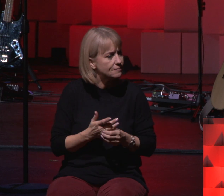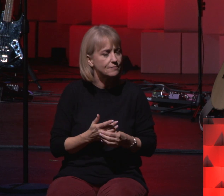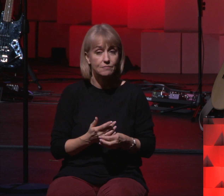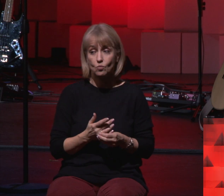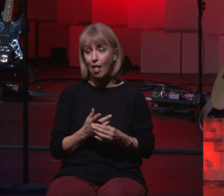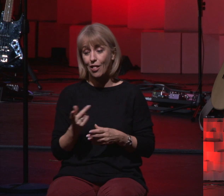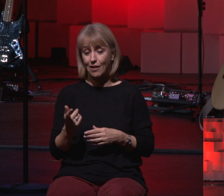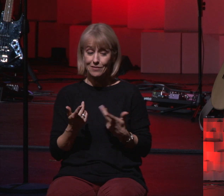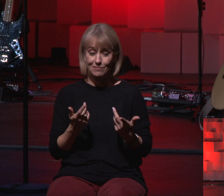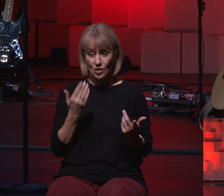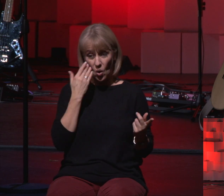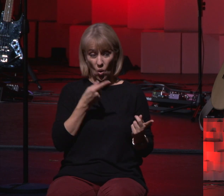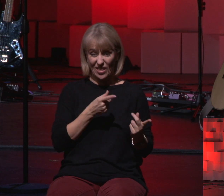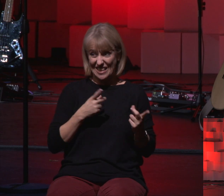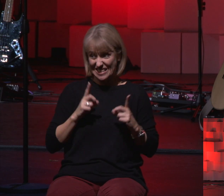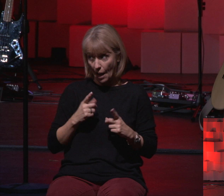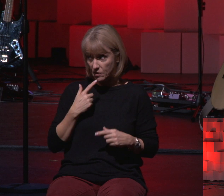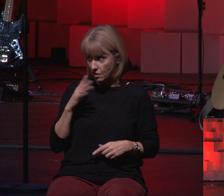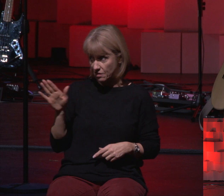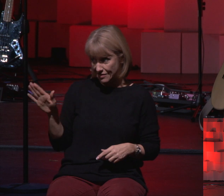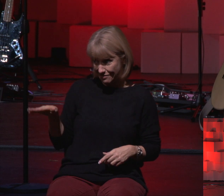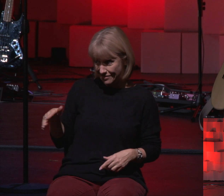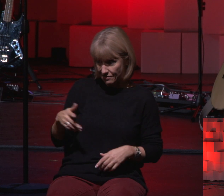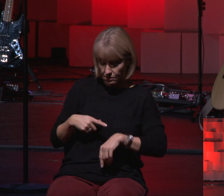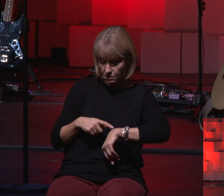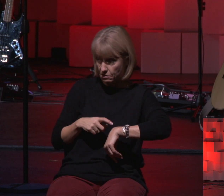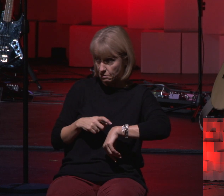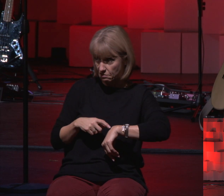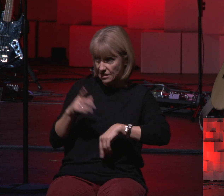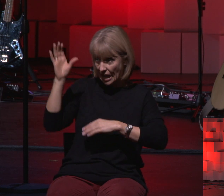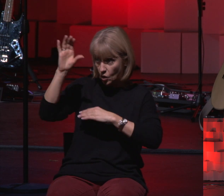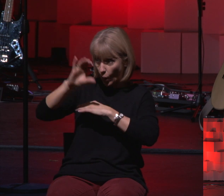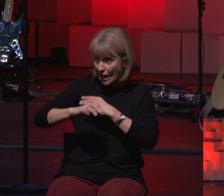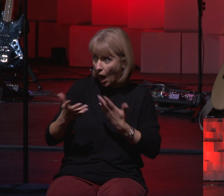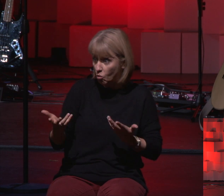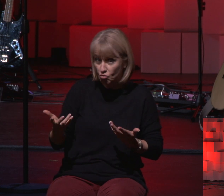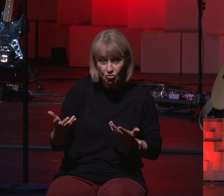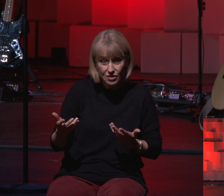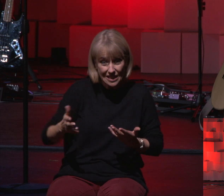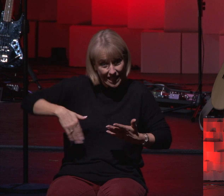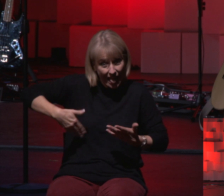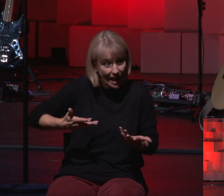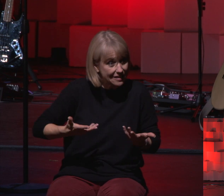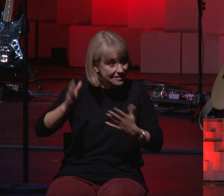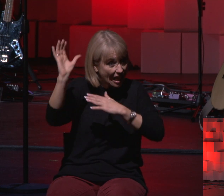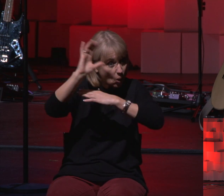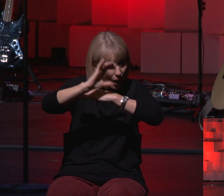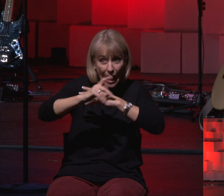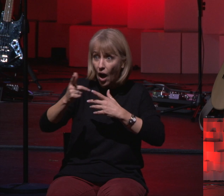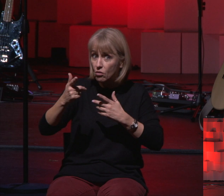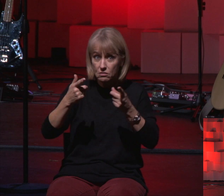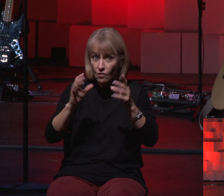some concern because they said it's getting late in the day. They said the people need to eat. They need to have a place to